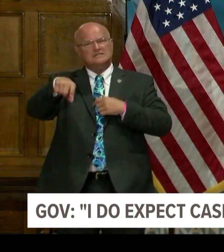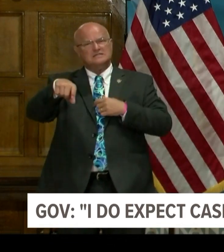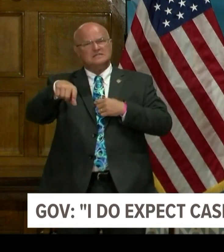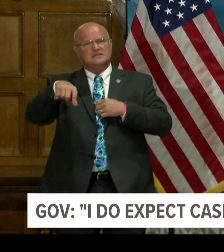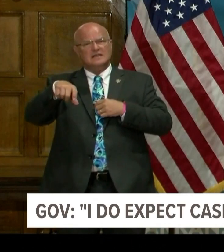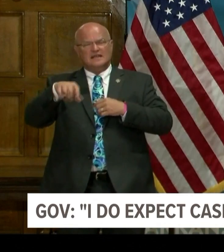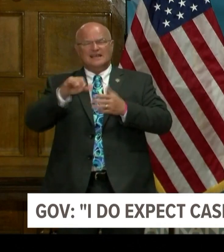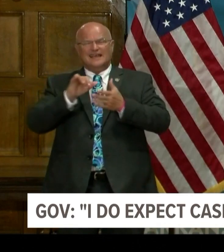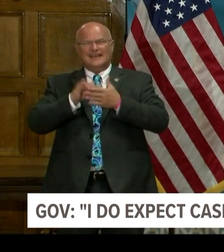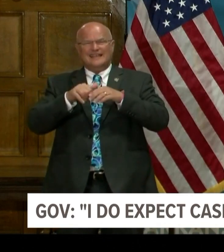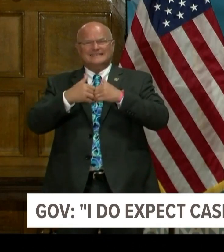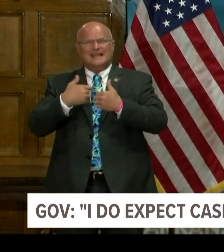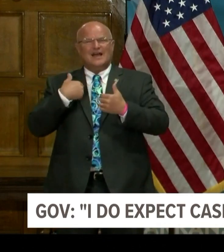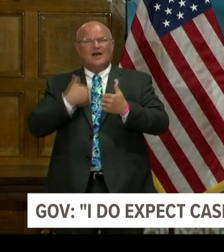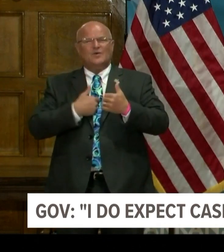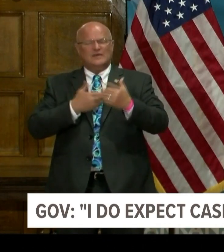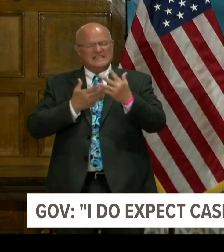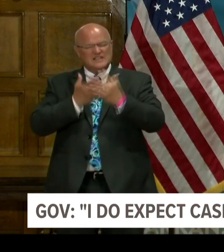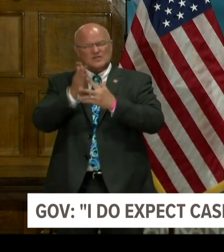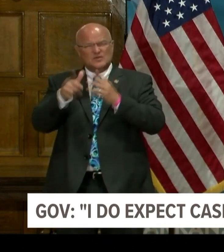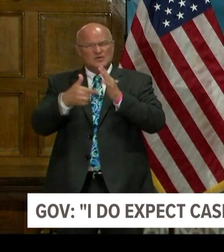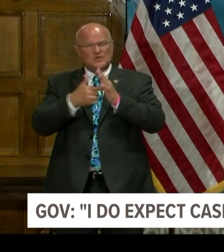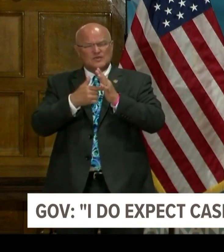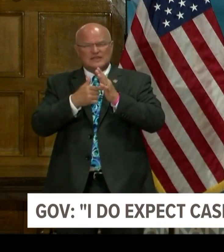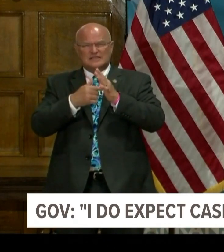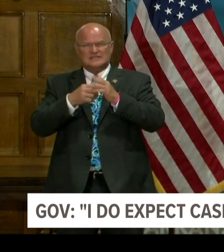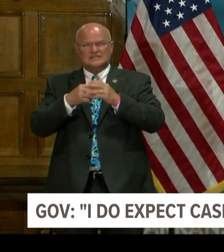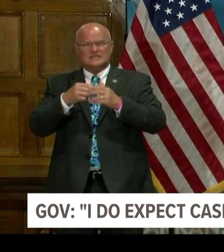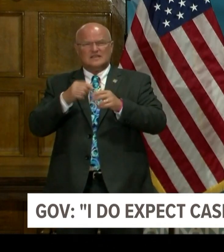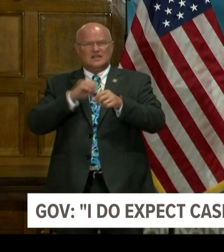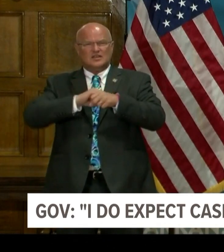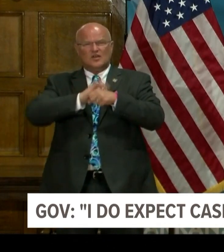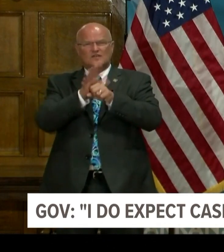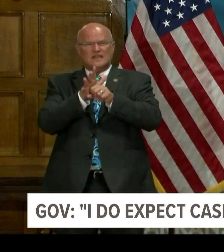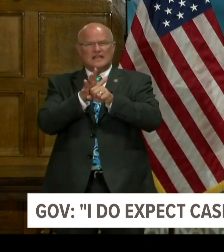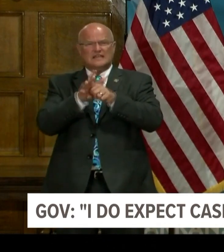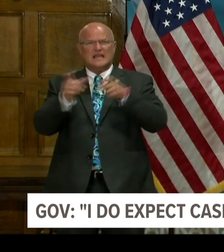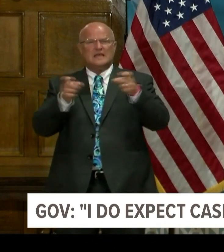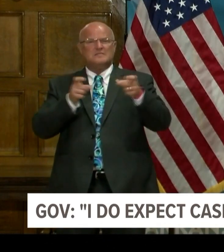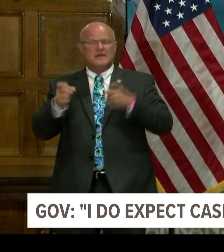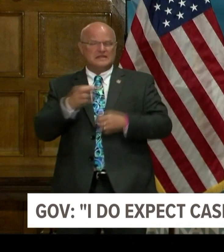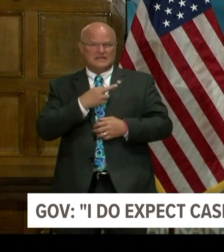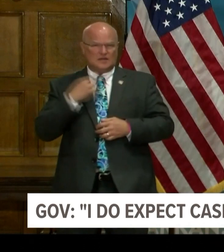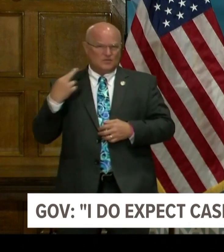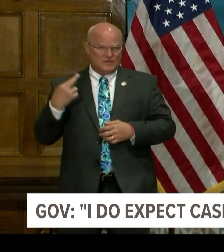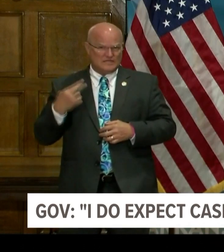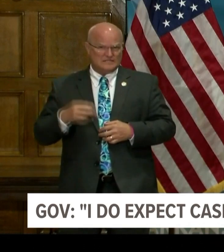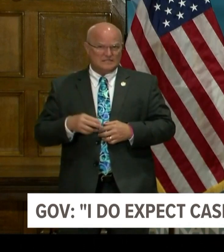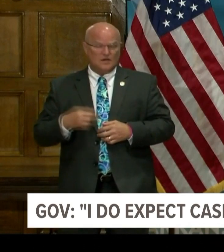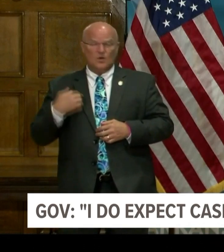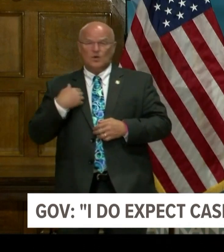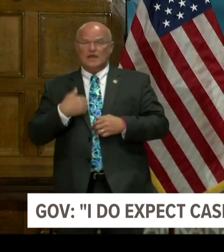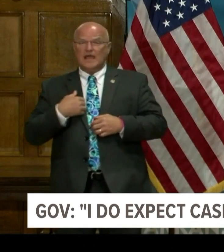on, and that's how we get through this and manage the risk. We do have that mandate in